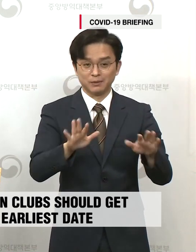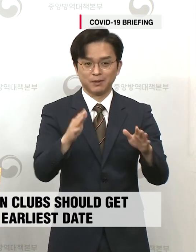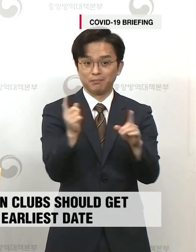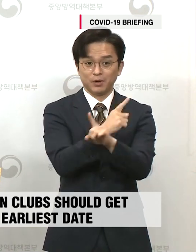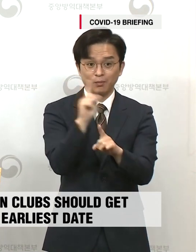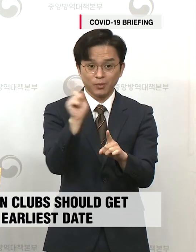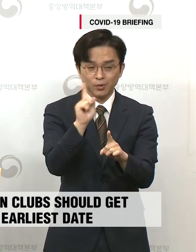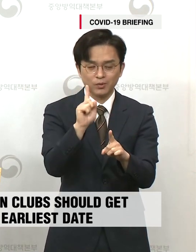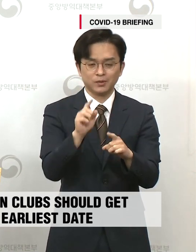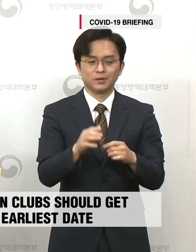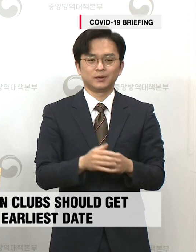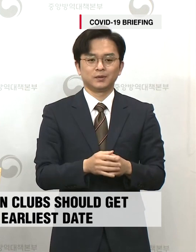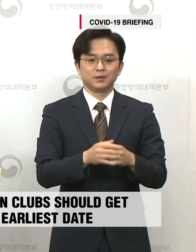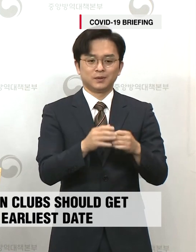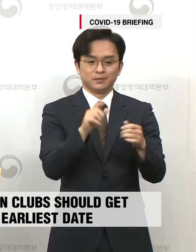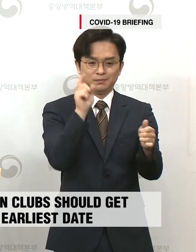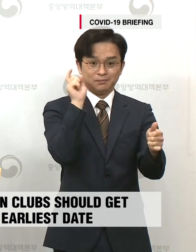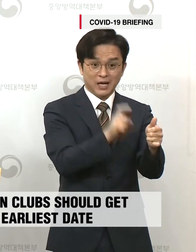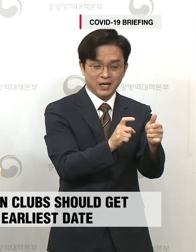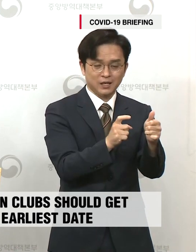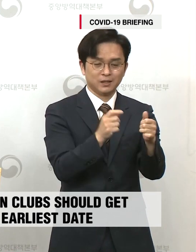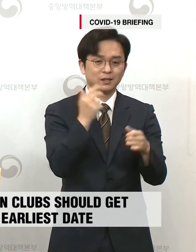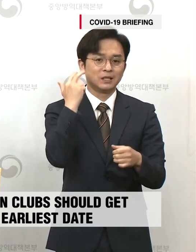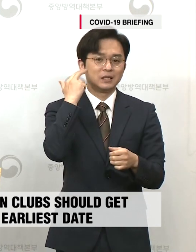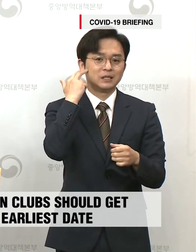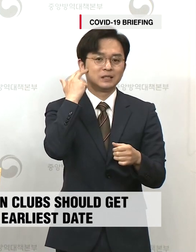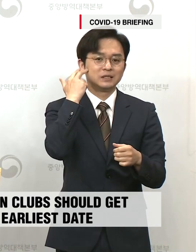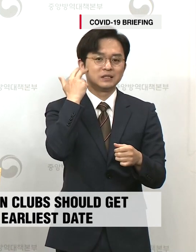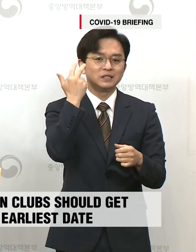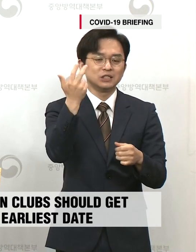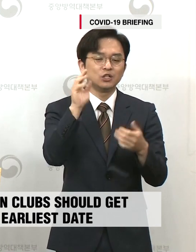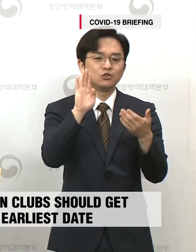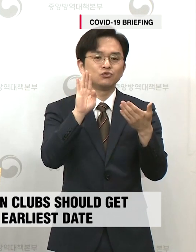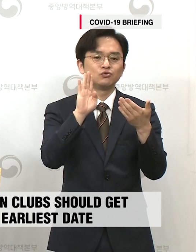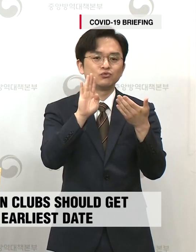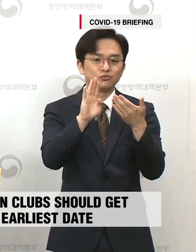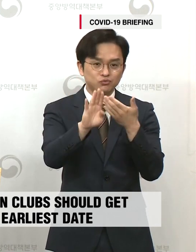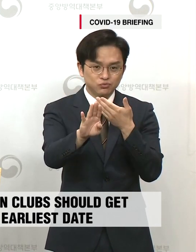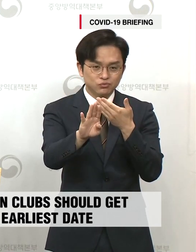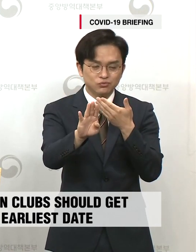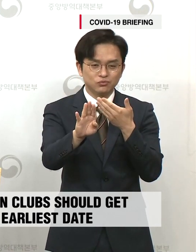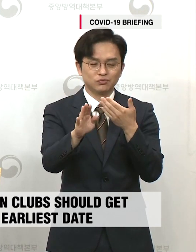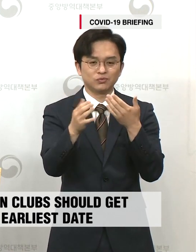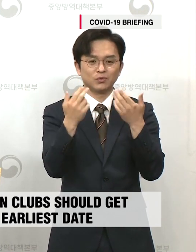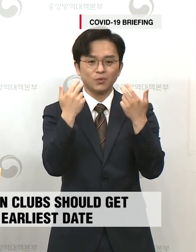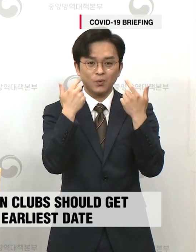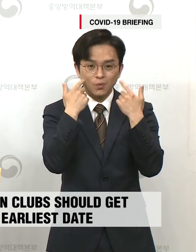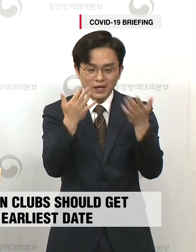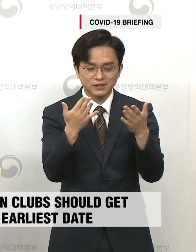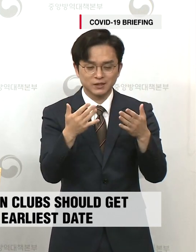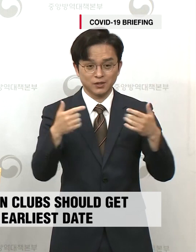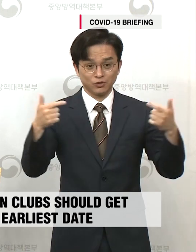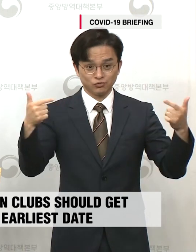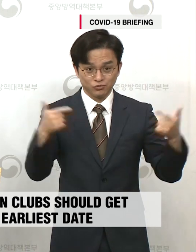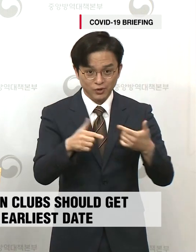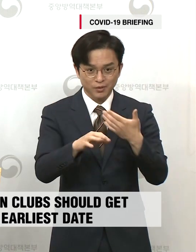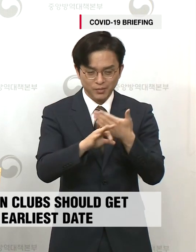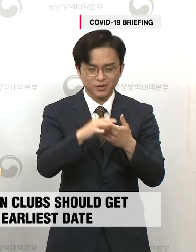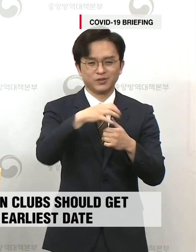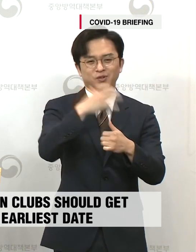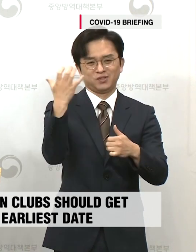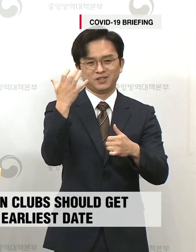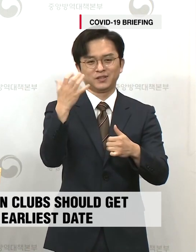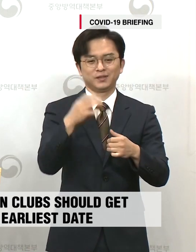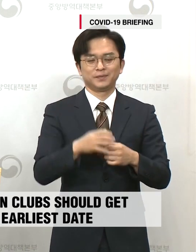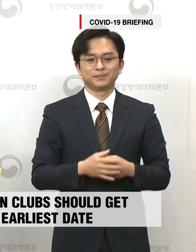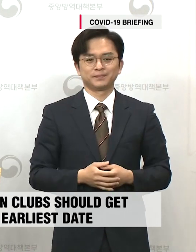the confirmed cases to be discharged after they have show no symptoms. However, these symptoms have